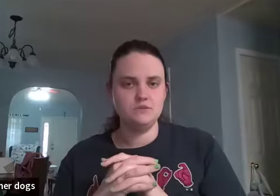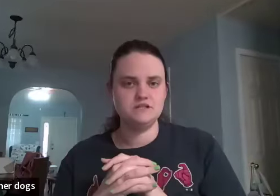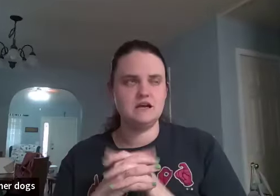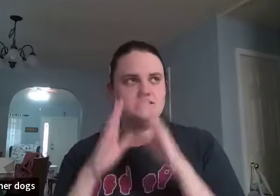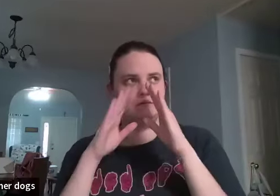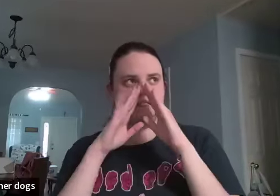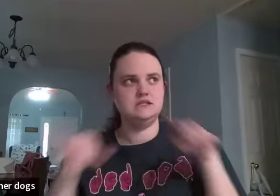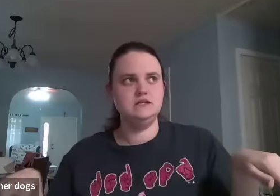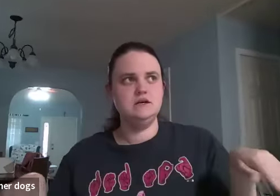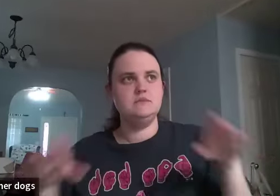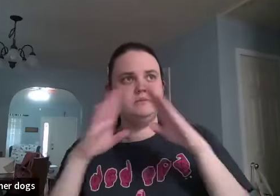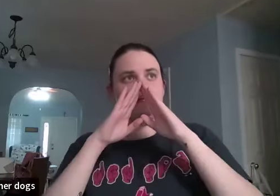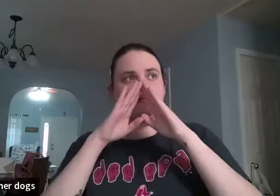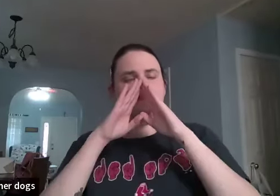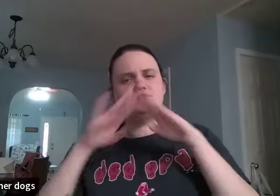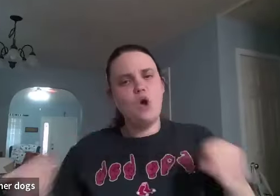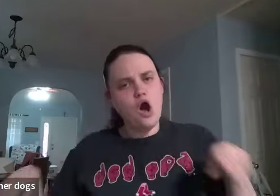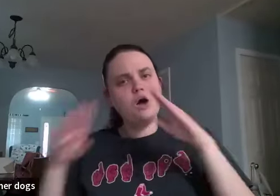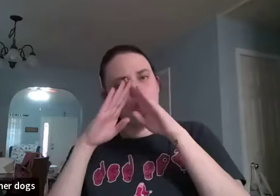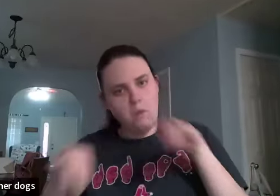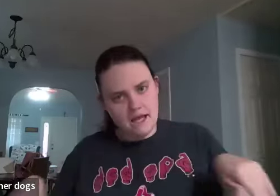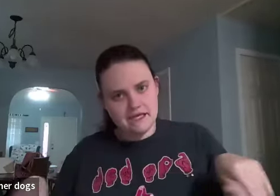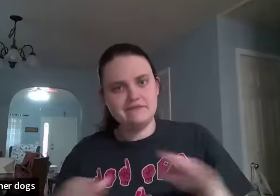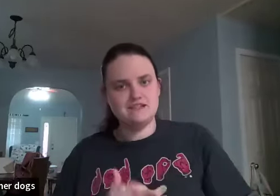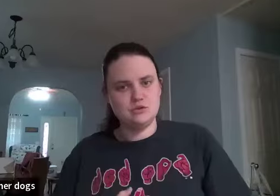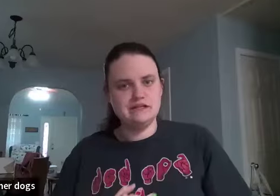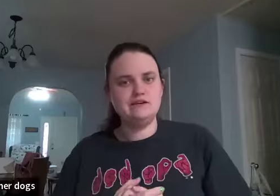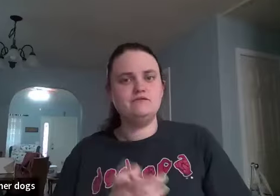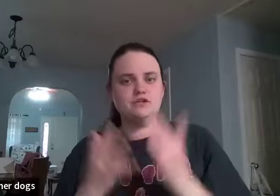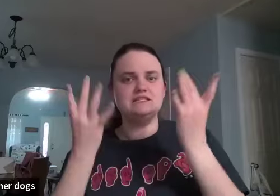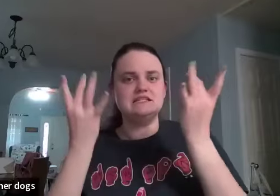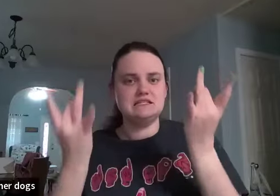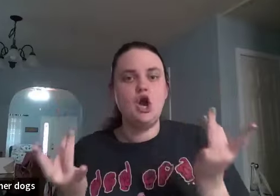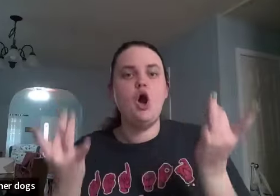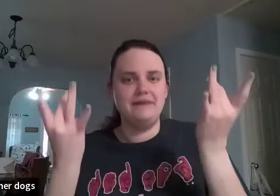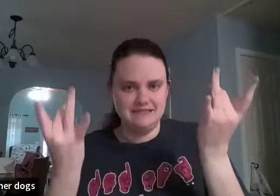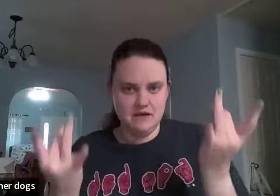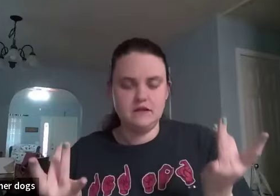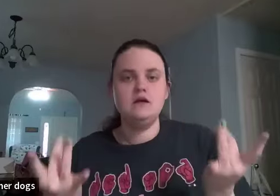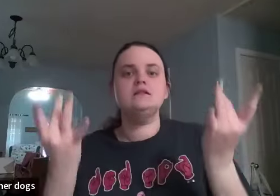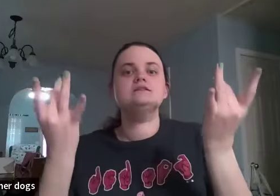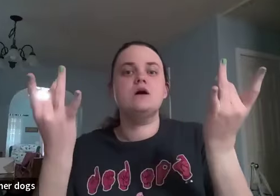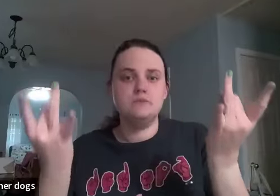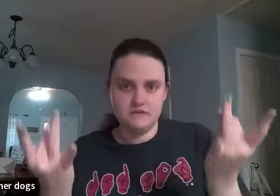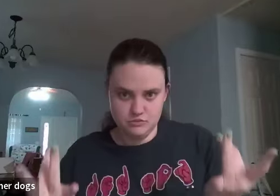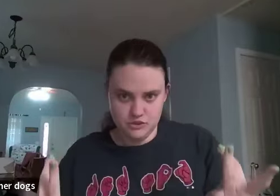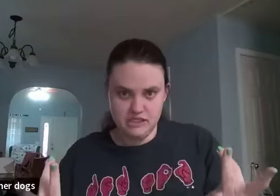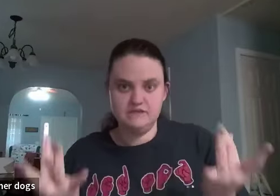helps because I can always see people being like, this is calm, quiet, that sort of deal, versus this is like calming down. Like, let's calm down, let's breathe,